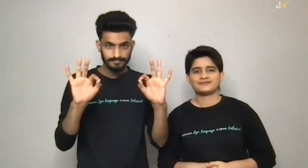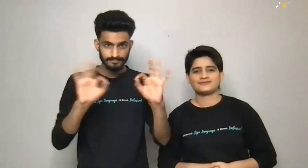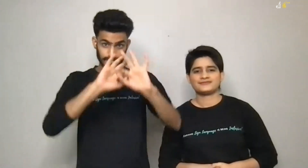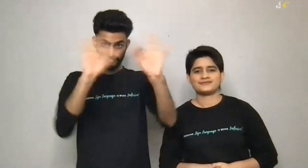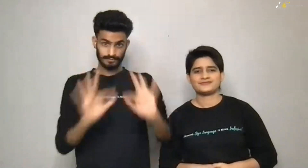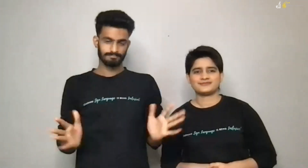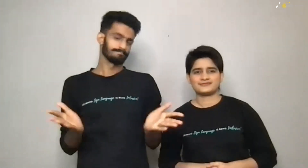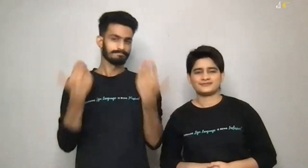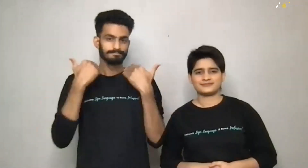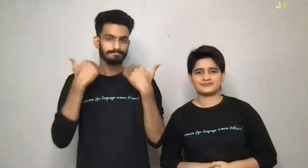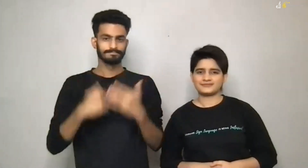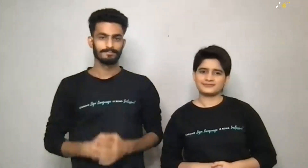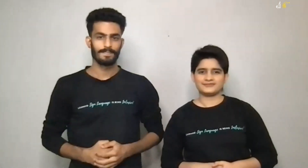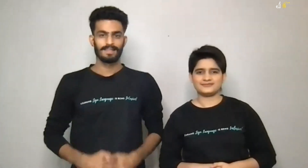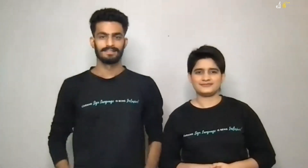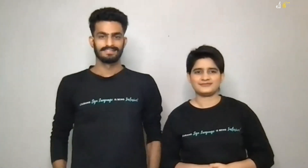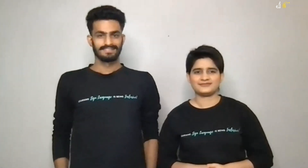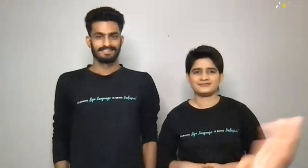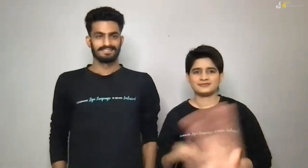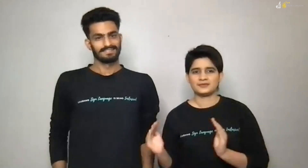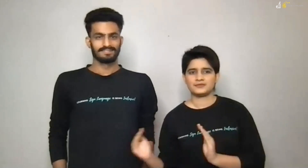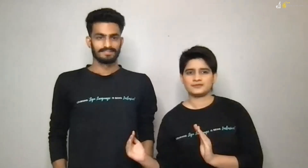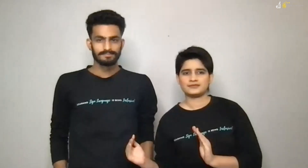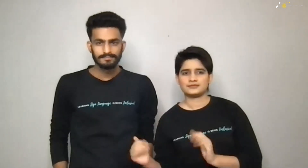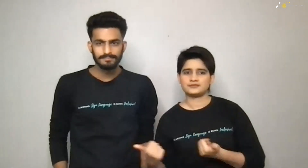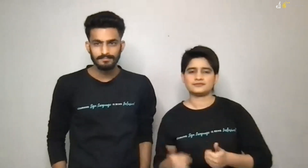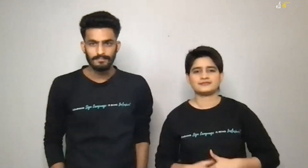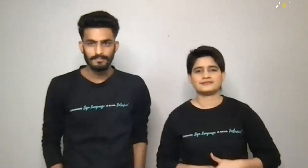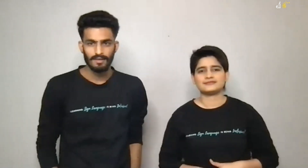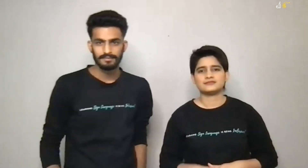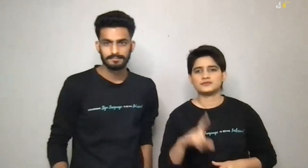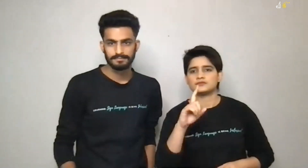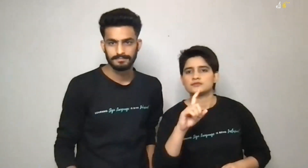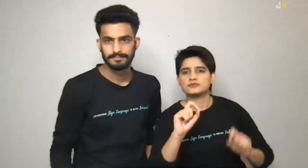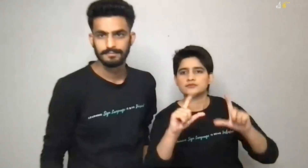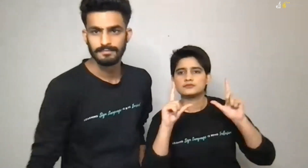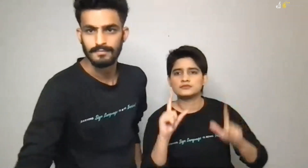Okay? All are ready? Let's go.